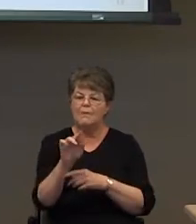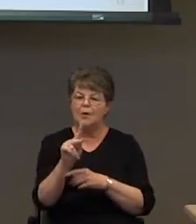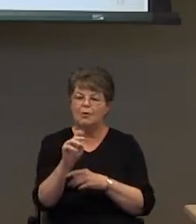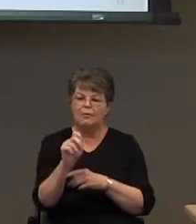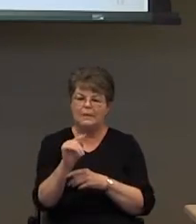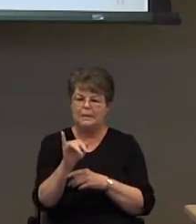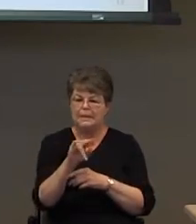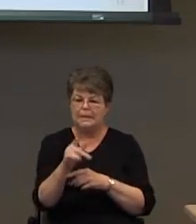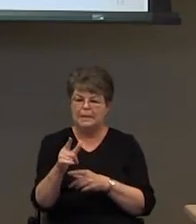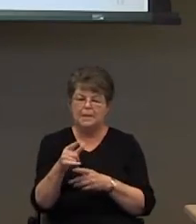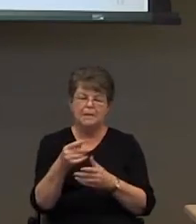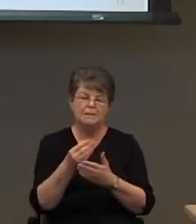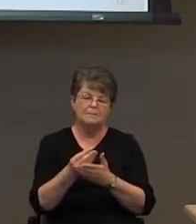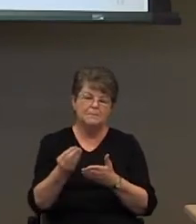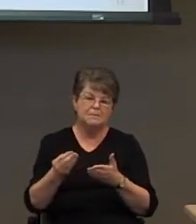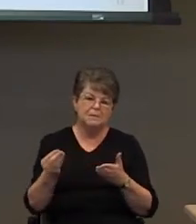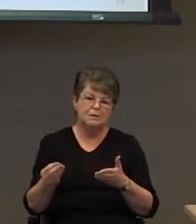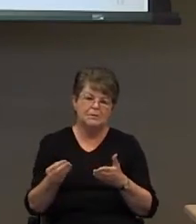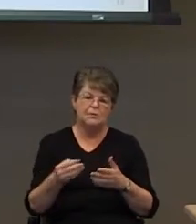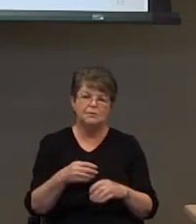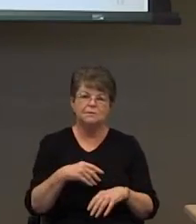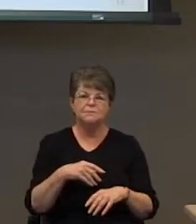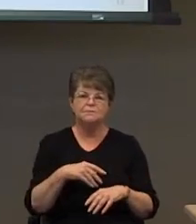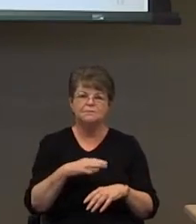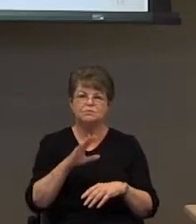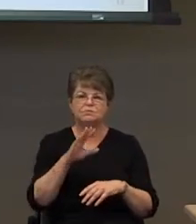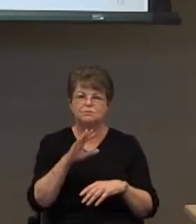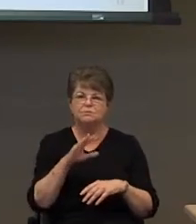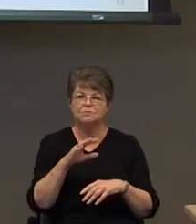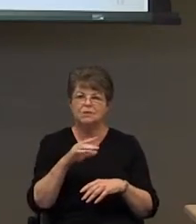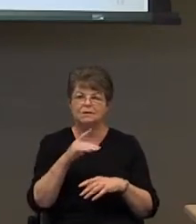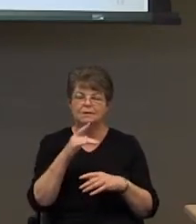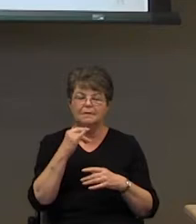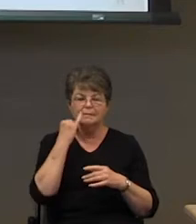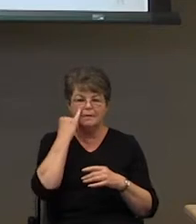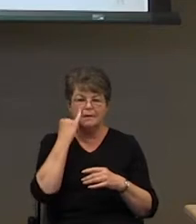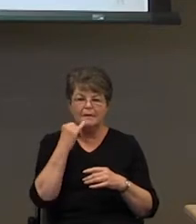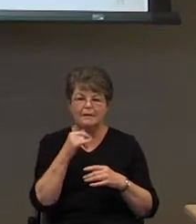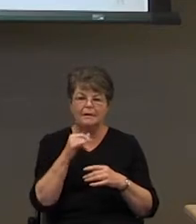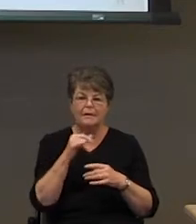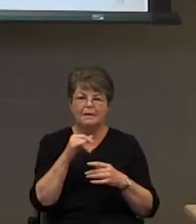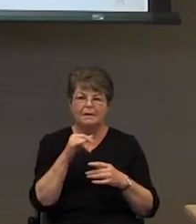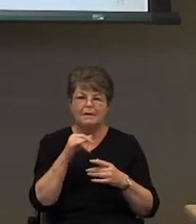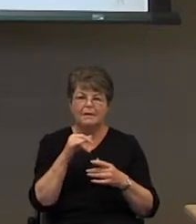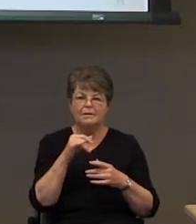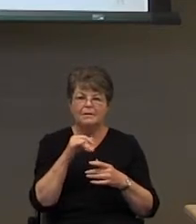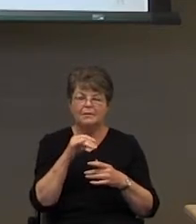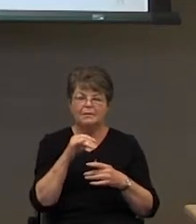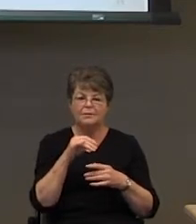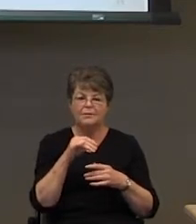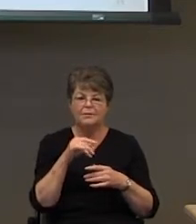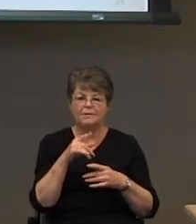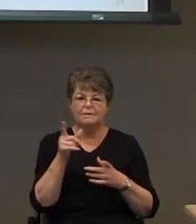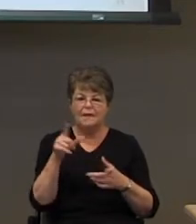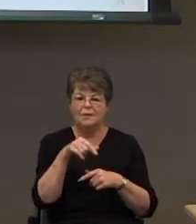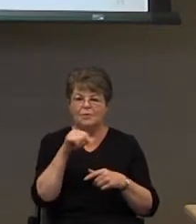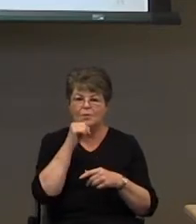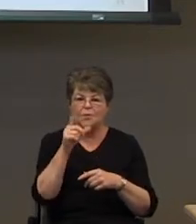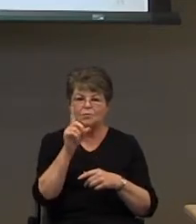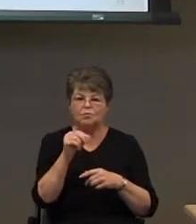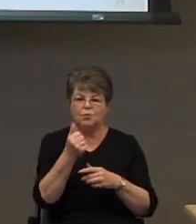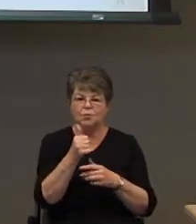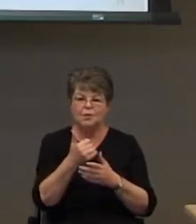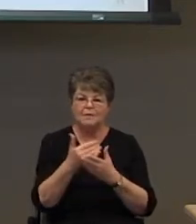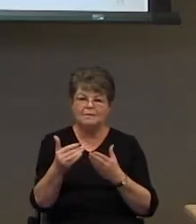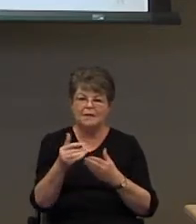and tackling stuff. If you're a football fan, you know, your game is won and lost on the lines. You know, your quarterback's not going to do anything. It'd be